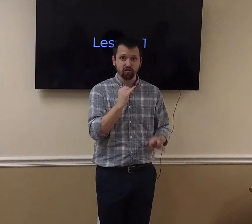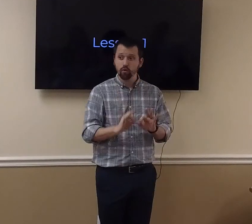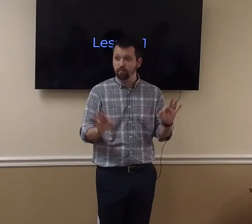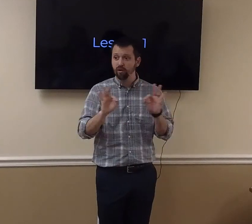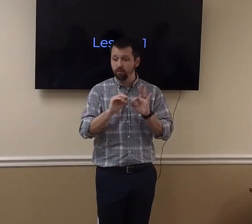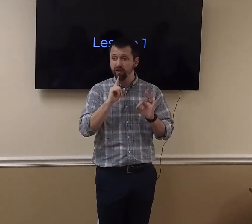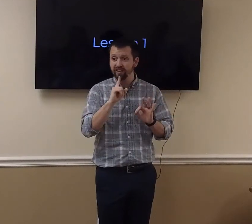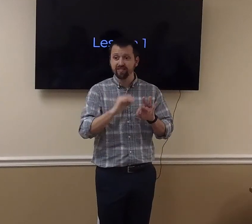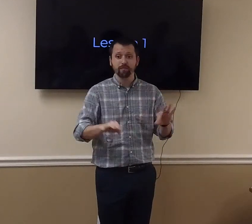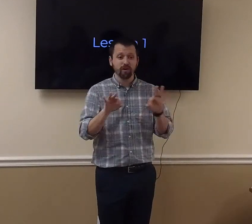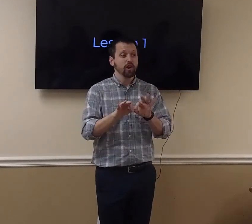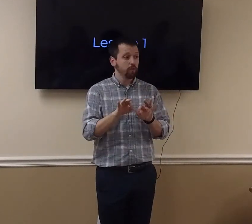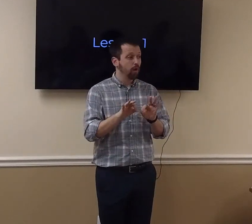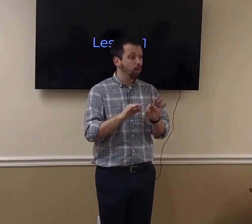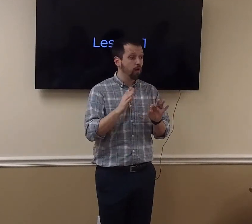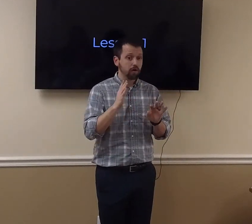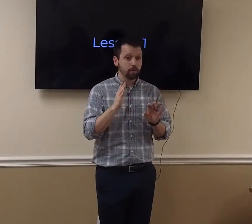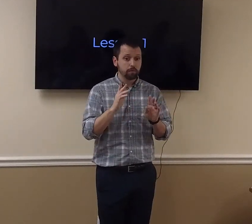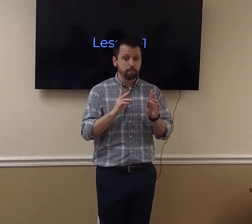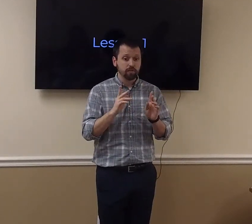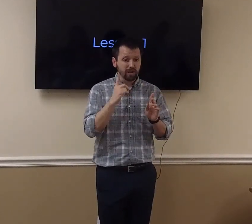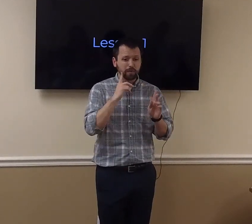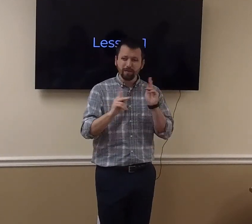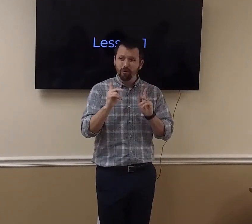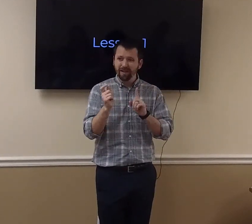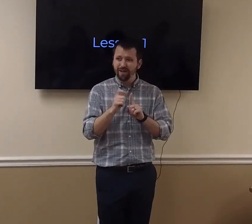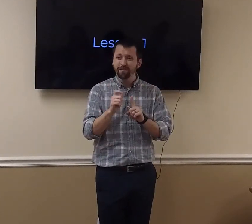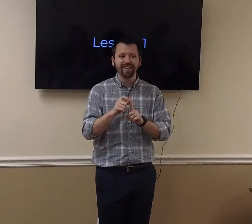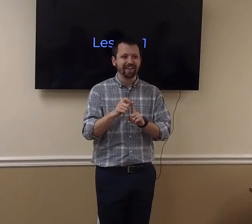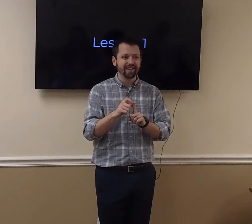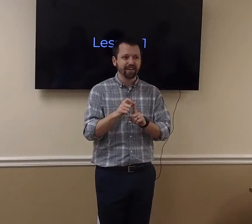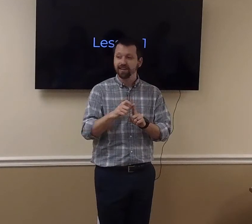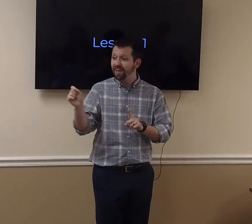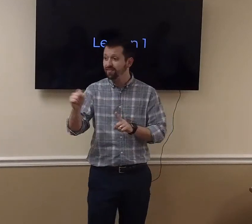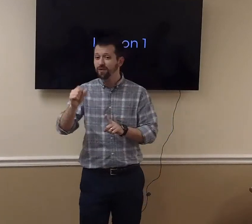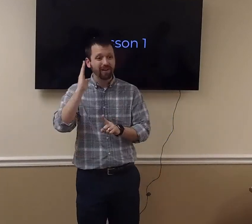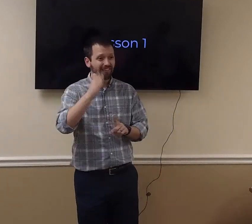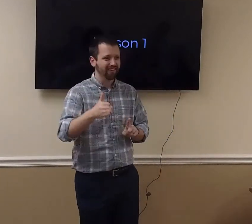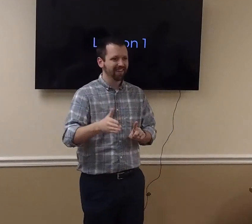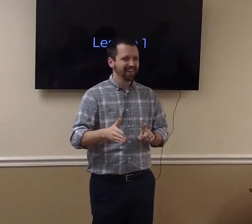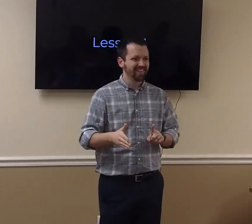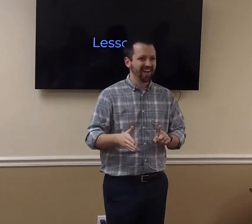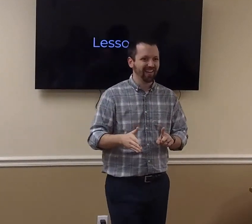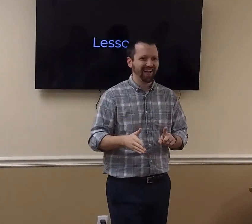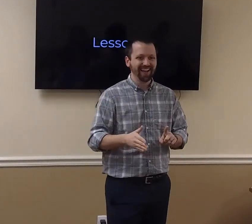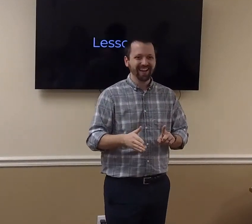so important. It really is. It's important. You think, but people will make fun of me. Yes, we will. So,